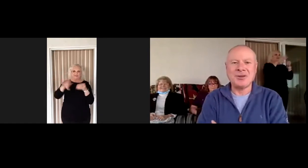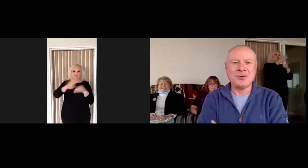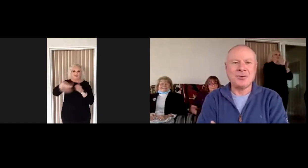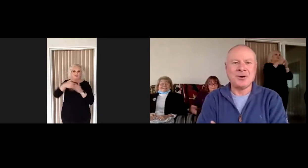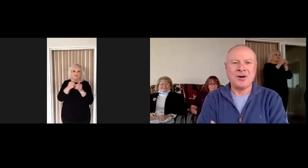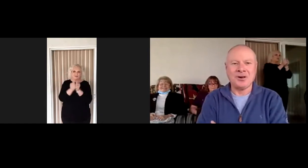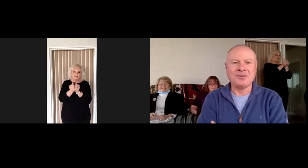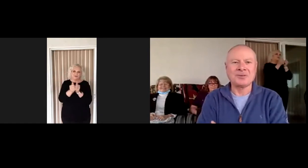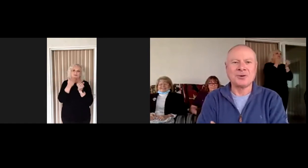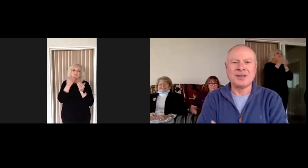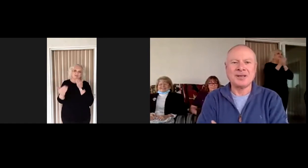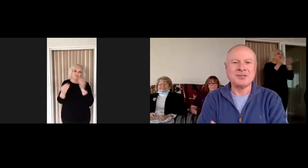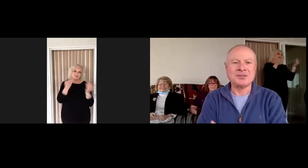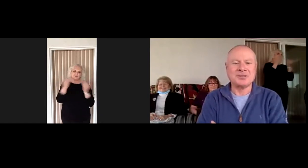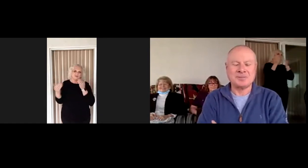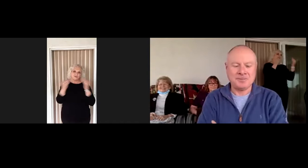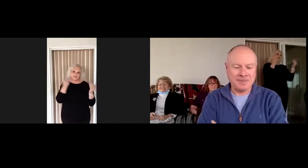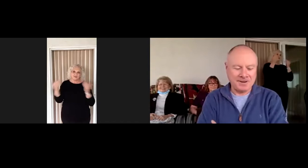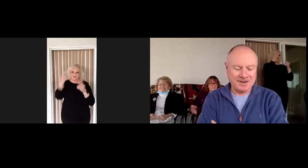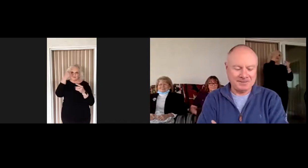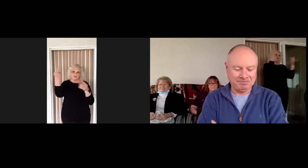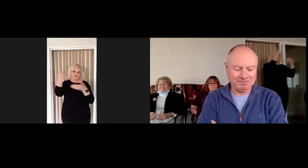Thank you all for joining us.